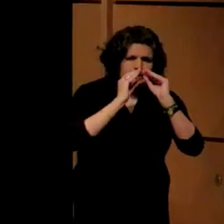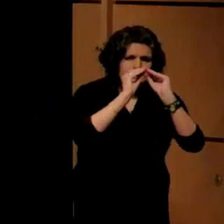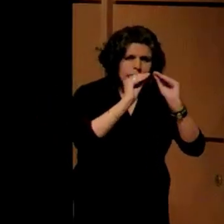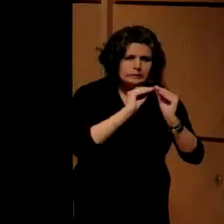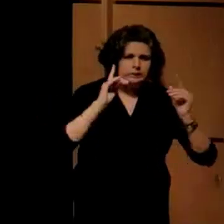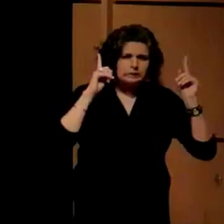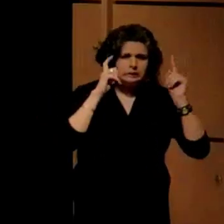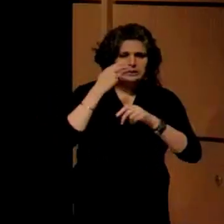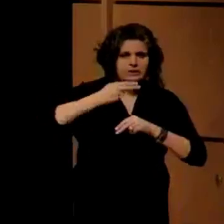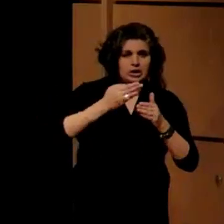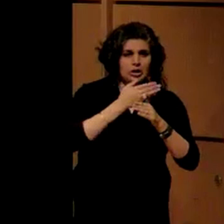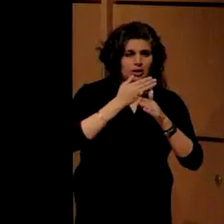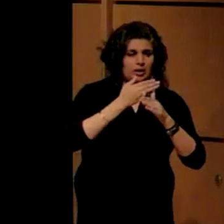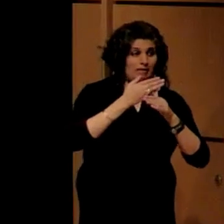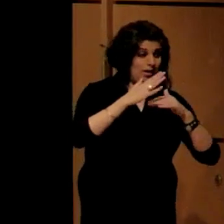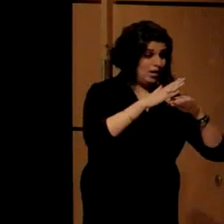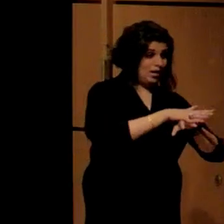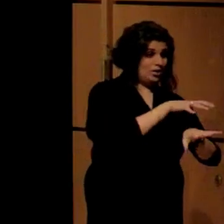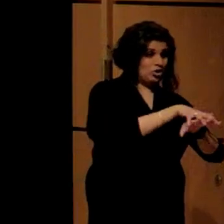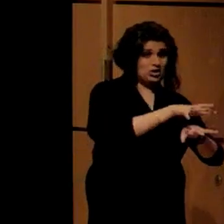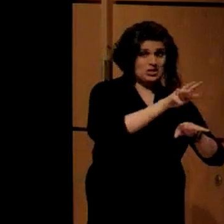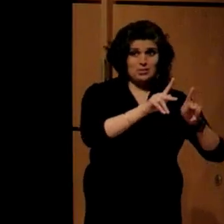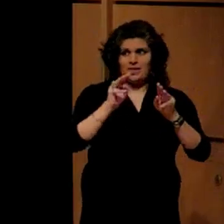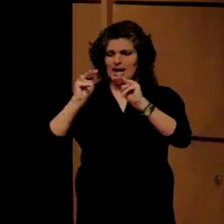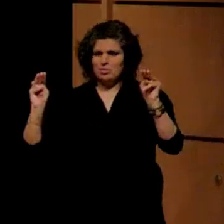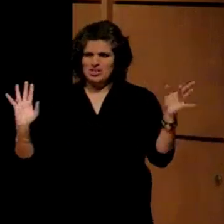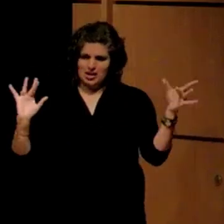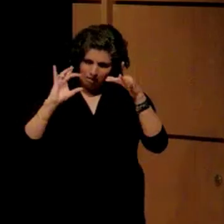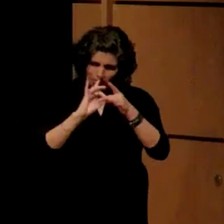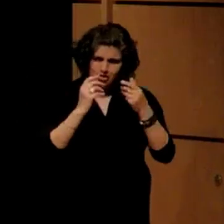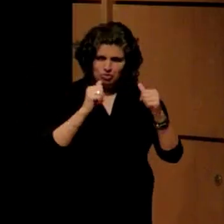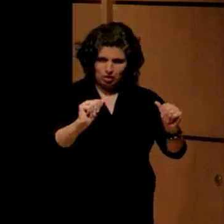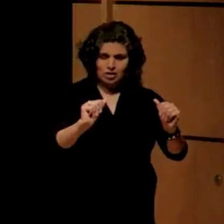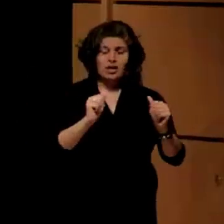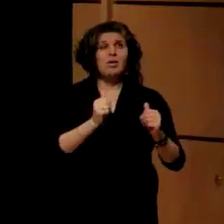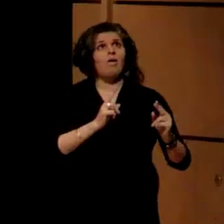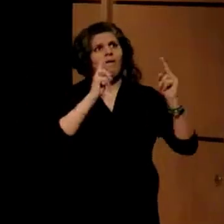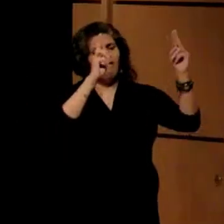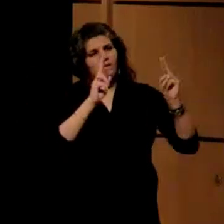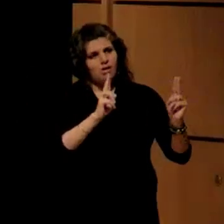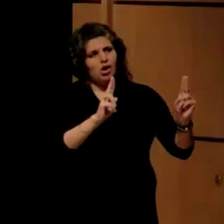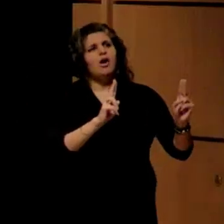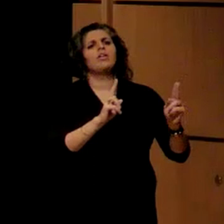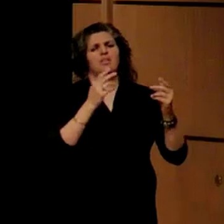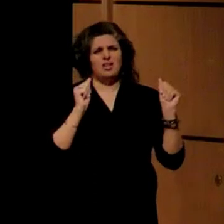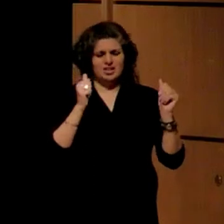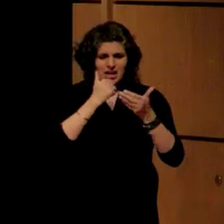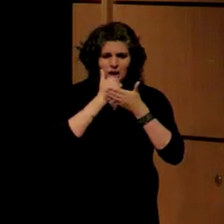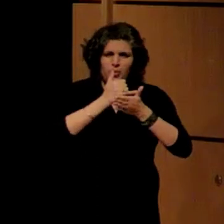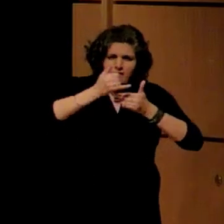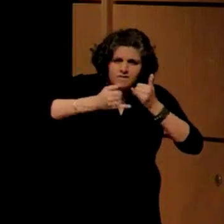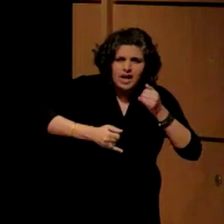between Indigenous people and museums. It has been an honor to help with the final steps of this repatriation